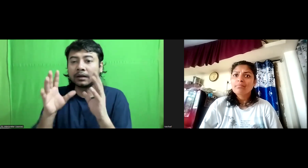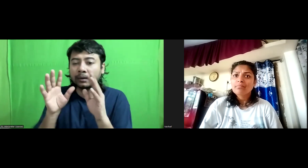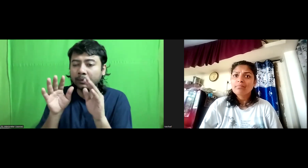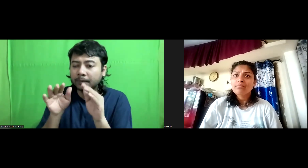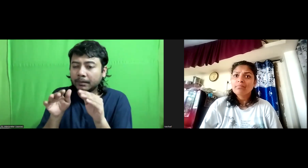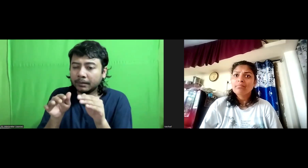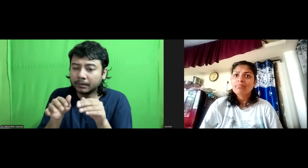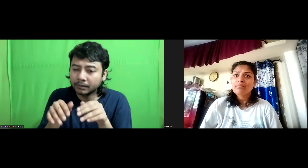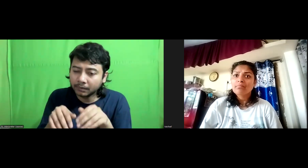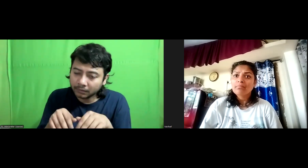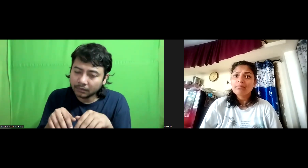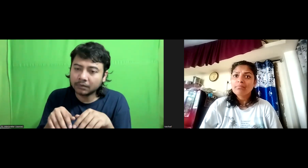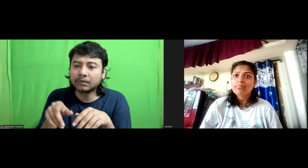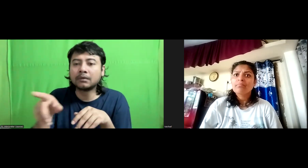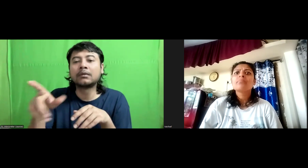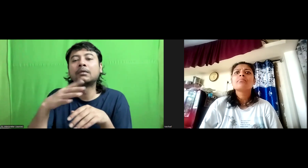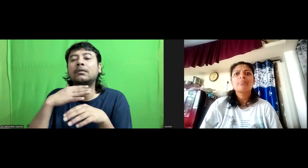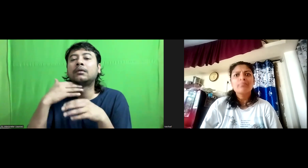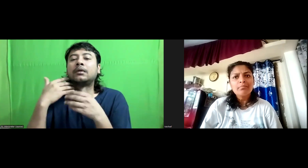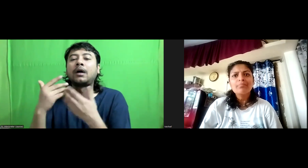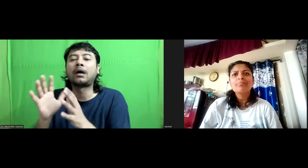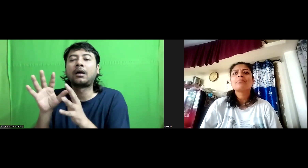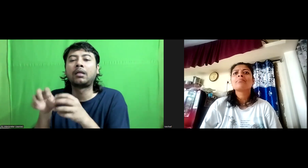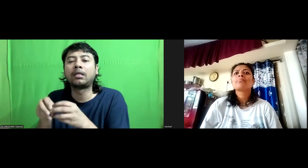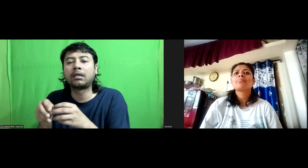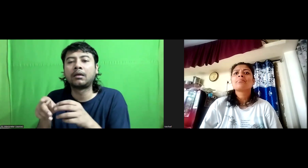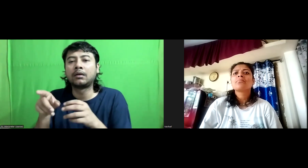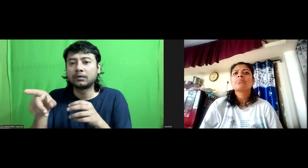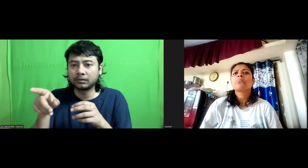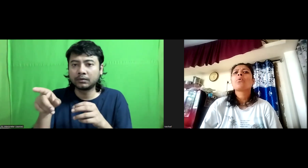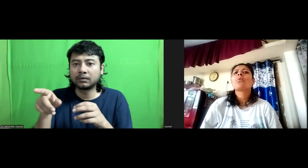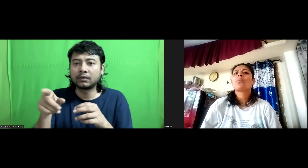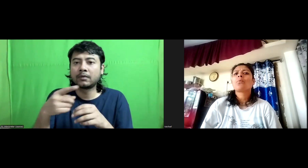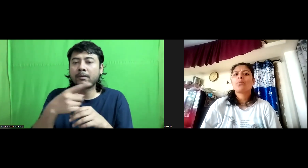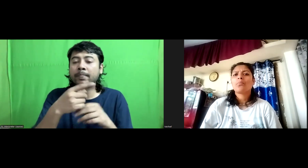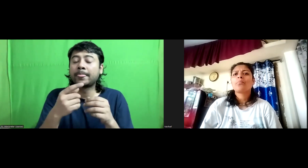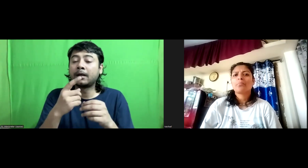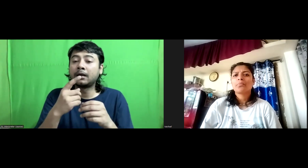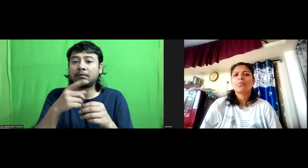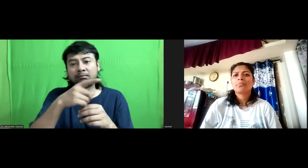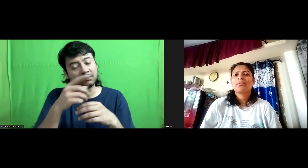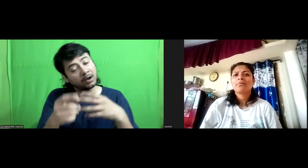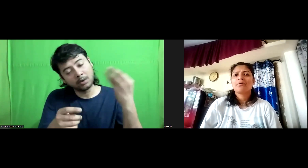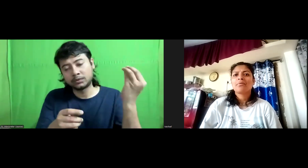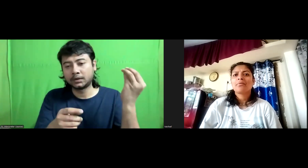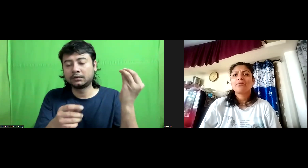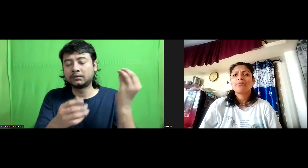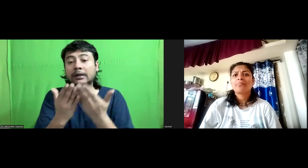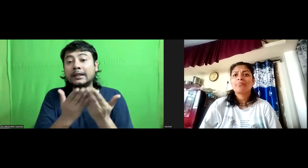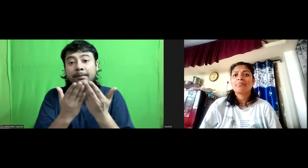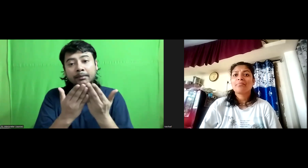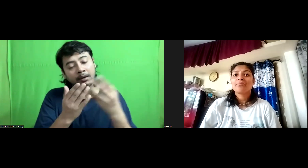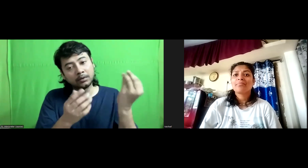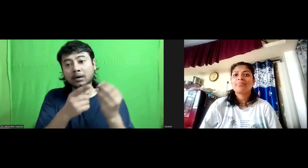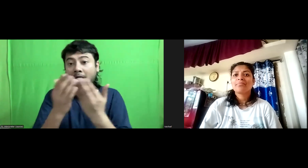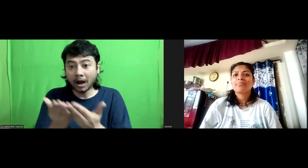So in the night time, in the evening, I put my Deepam outside. Only for aarti purpose, I bring it inside. Otherwise,